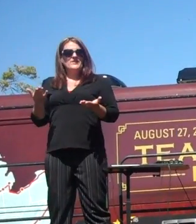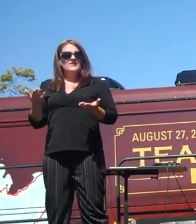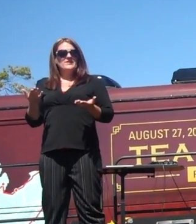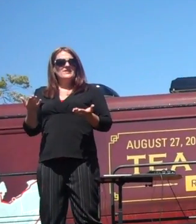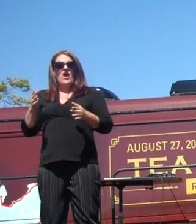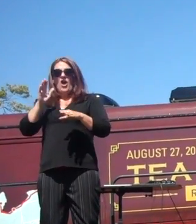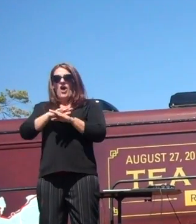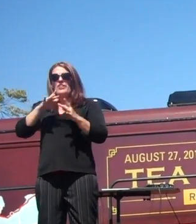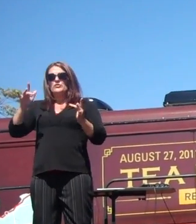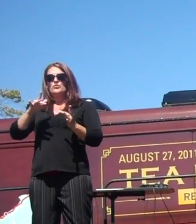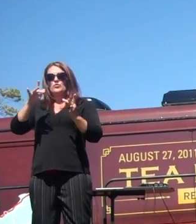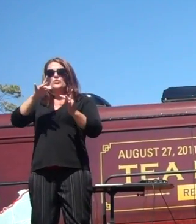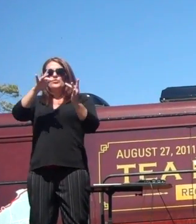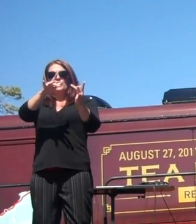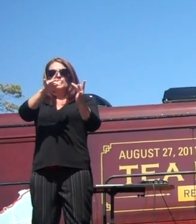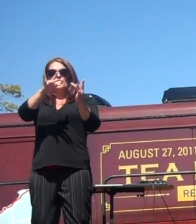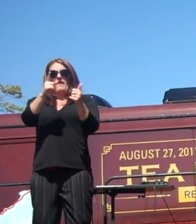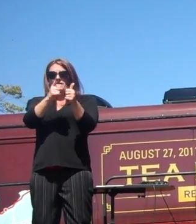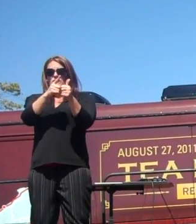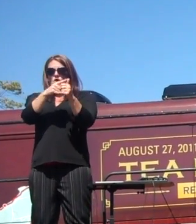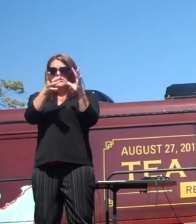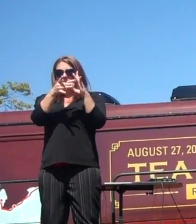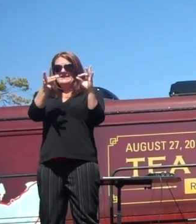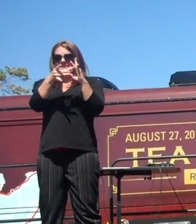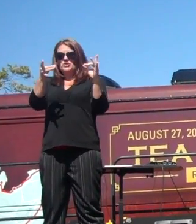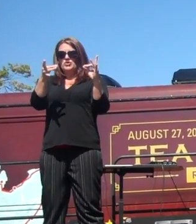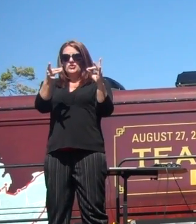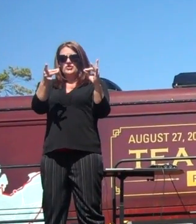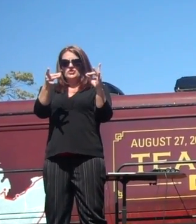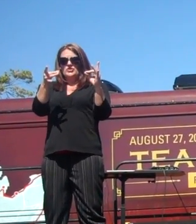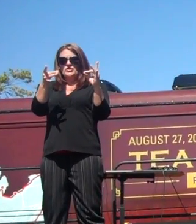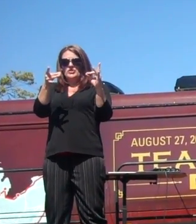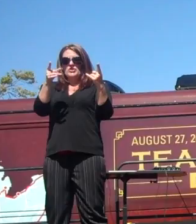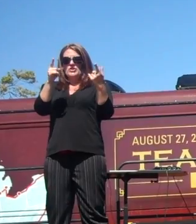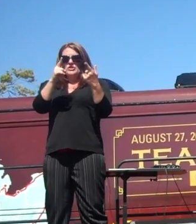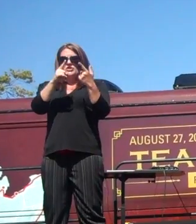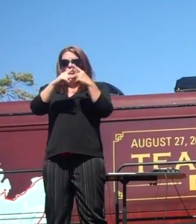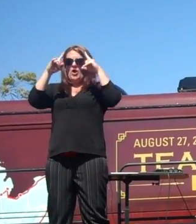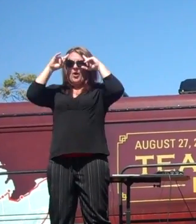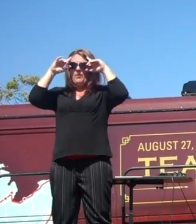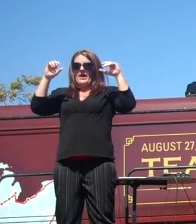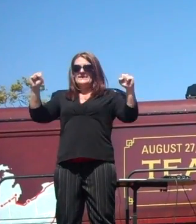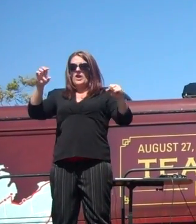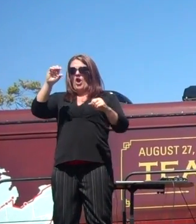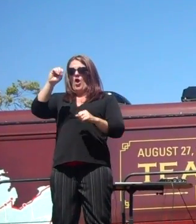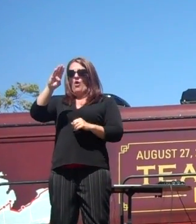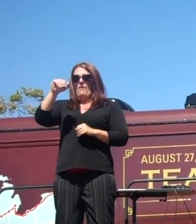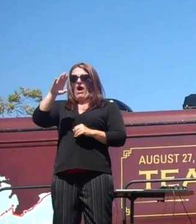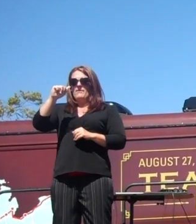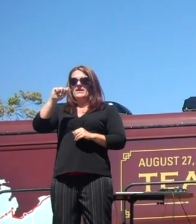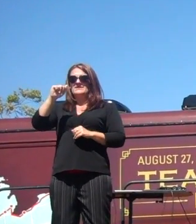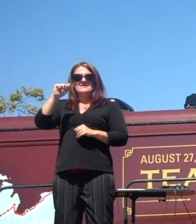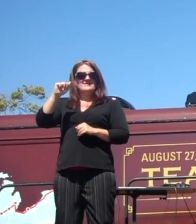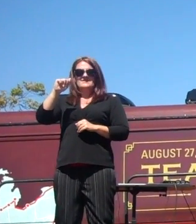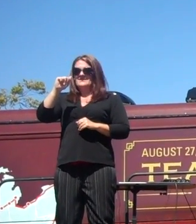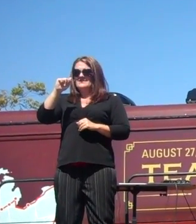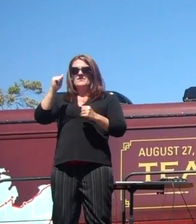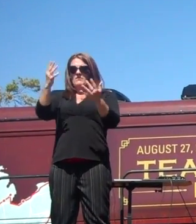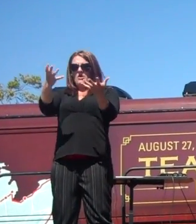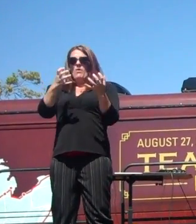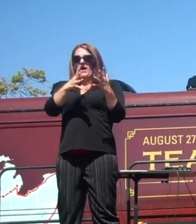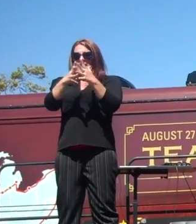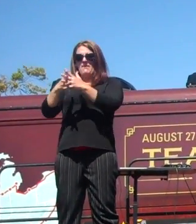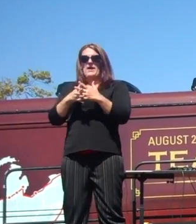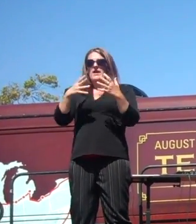on this tour. The first message is to President Barack Obama. We're reclaiming